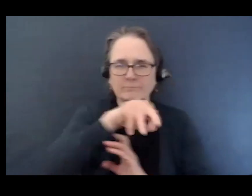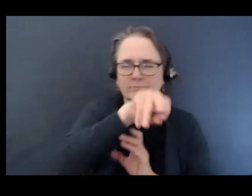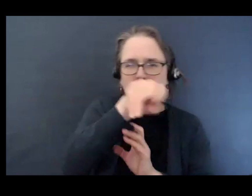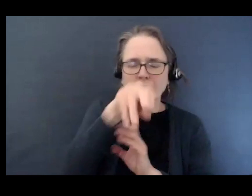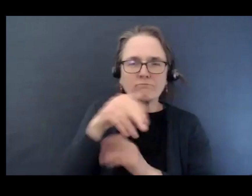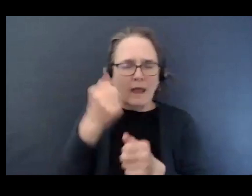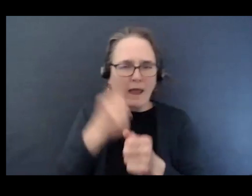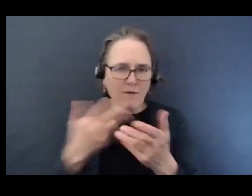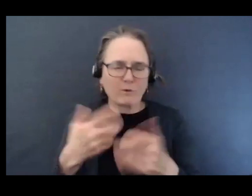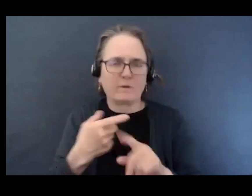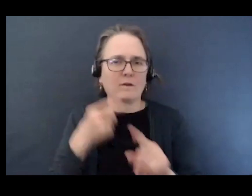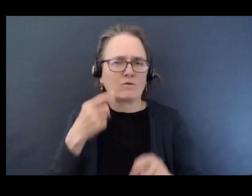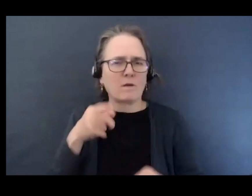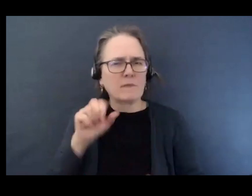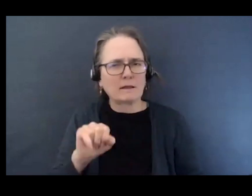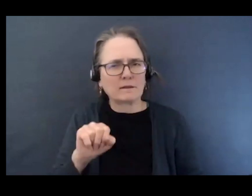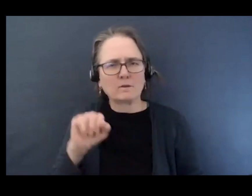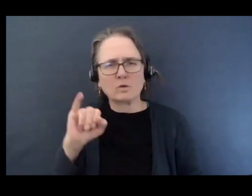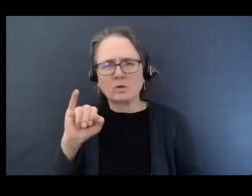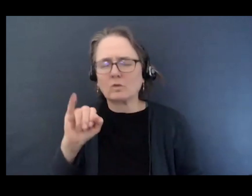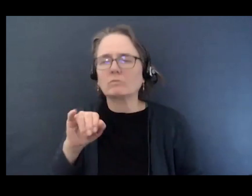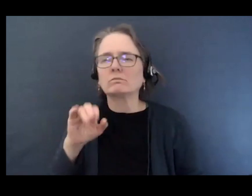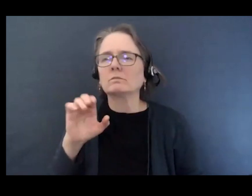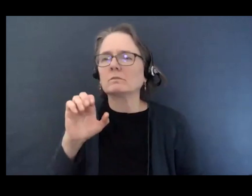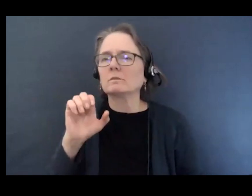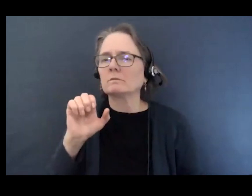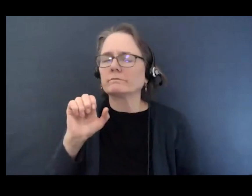City, and into that train station.